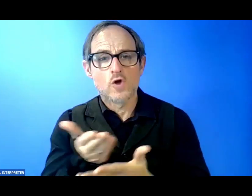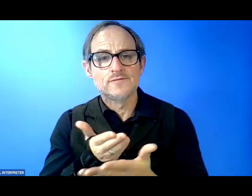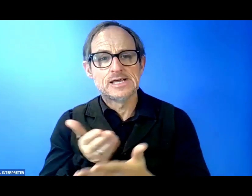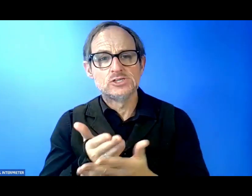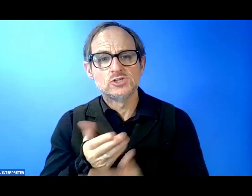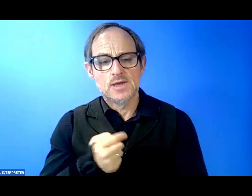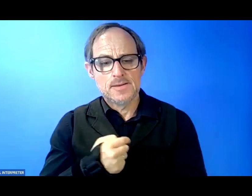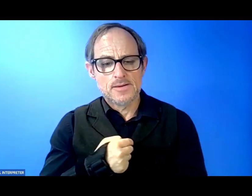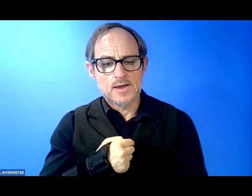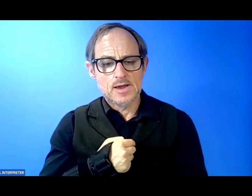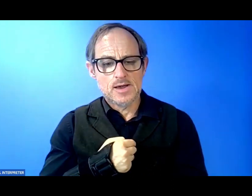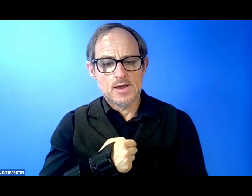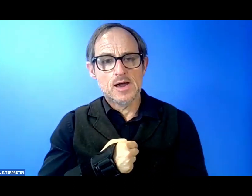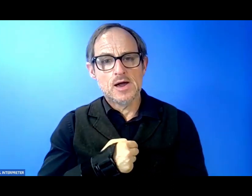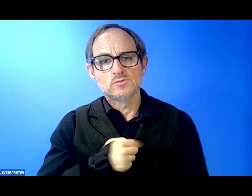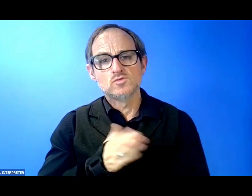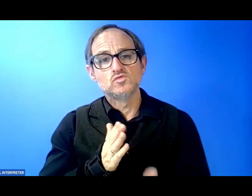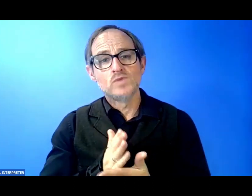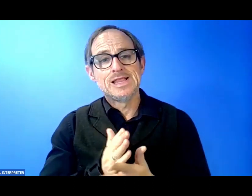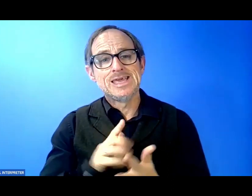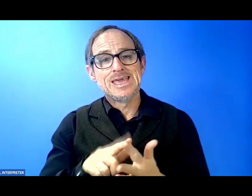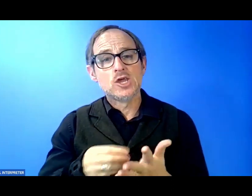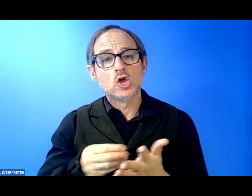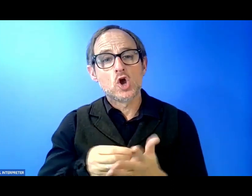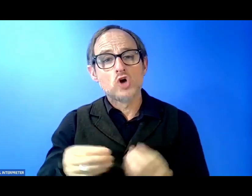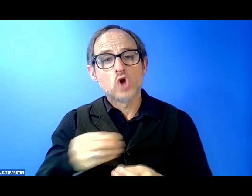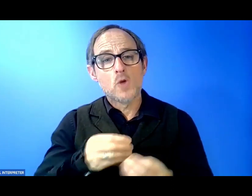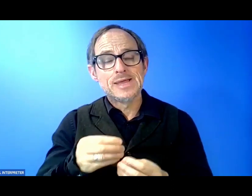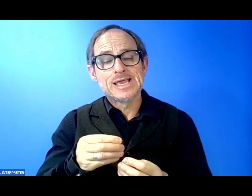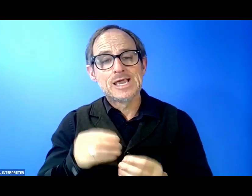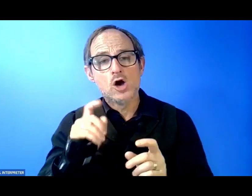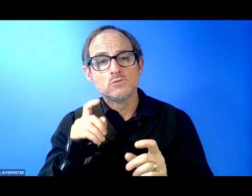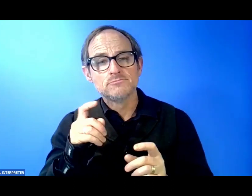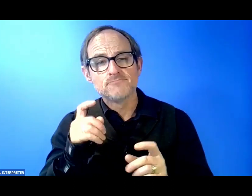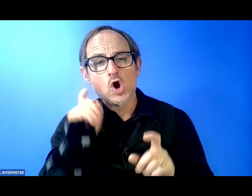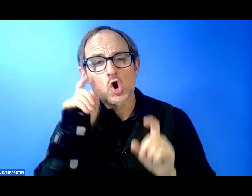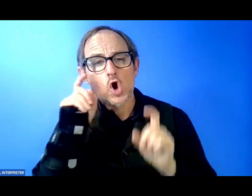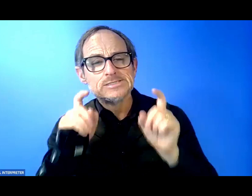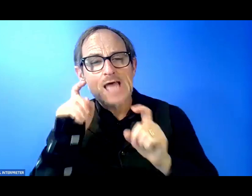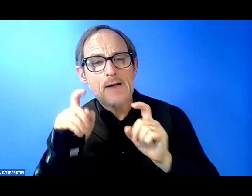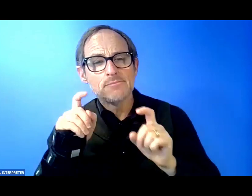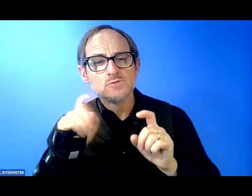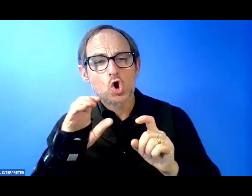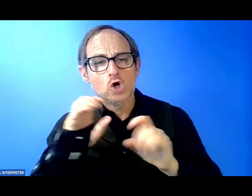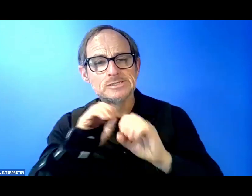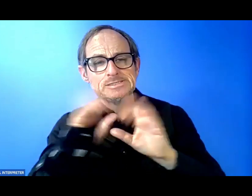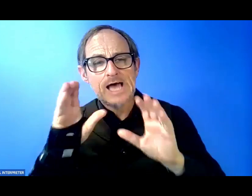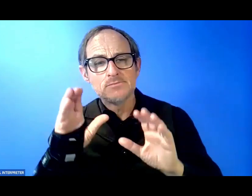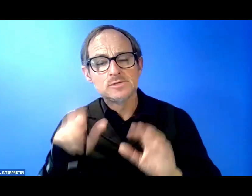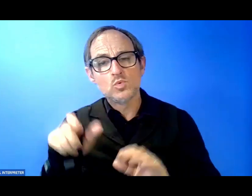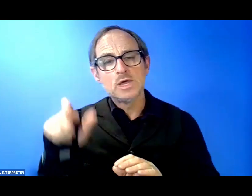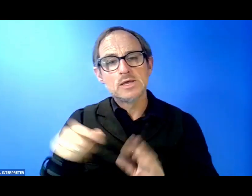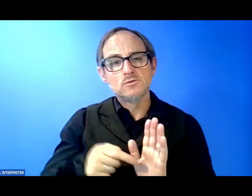just showing some economic concepts to Janine, and the way she responded to this from her biomimicry